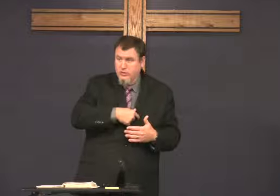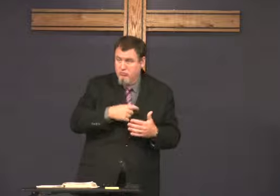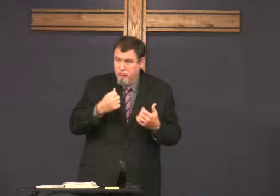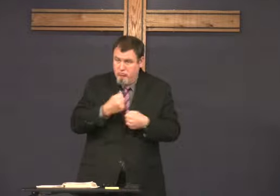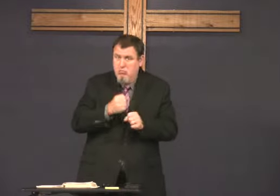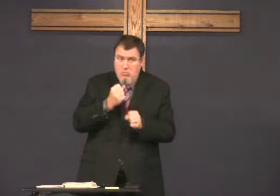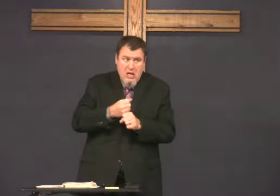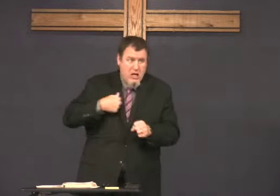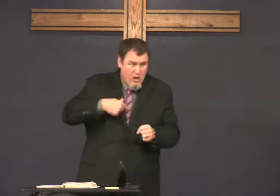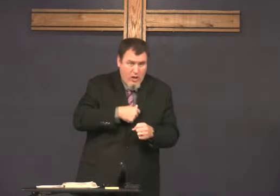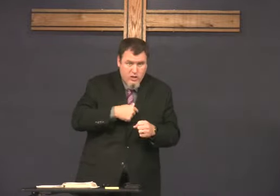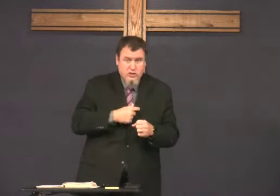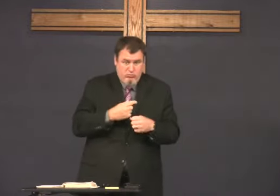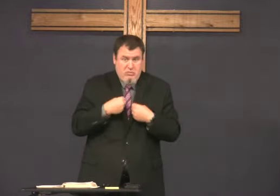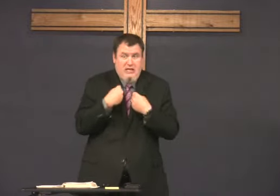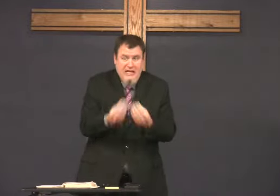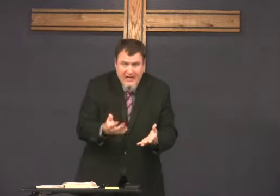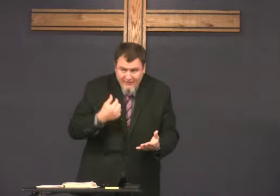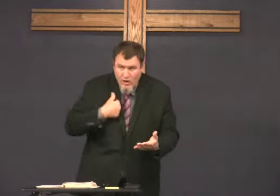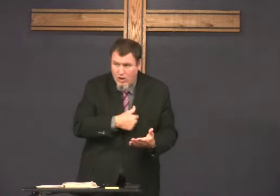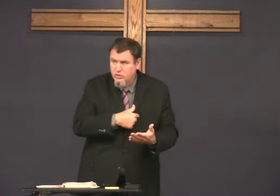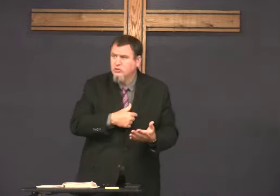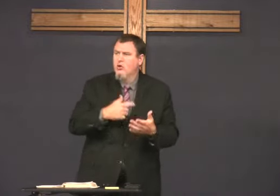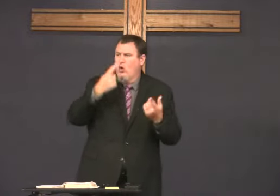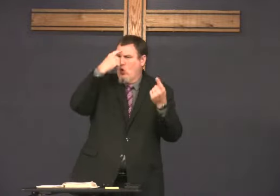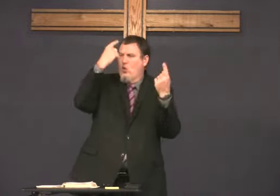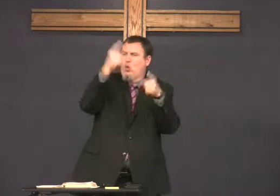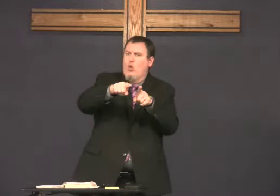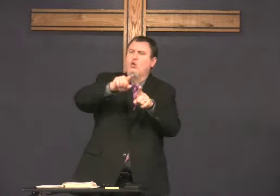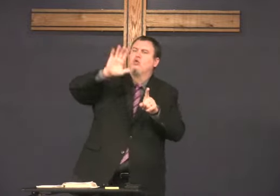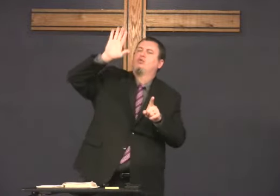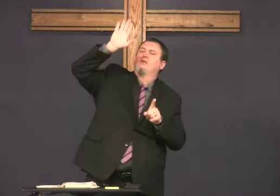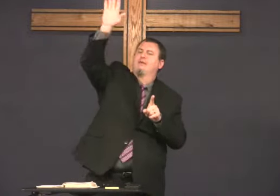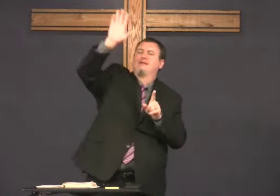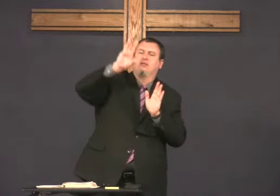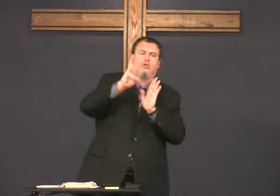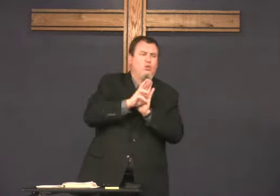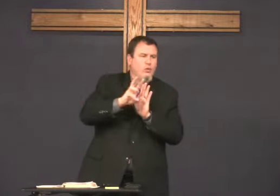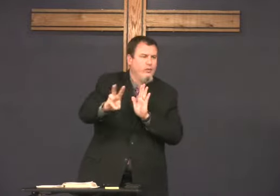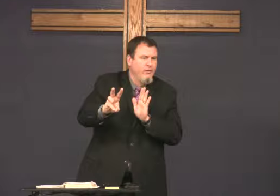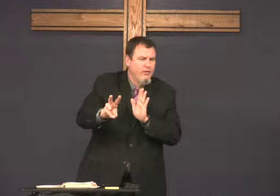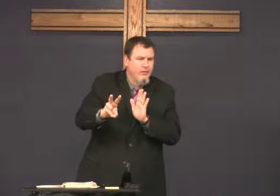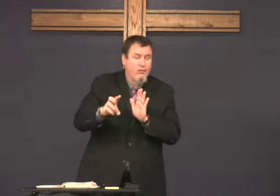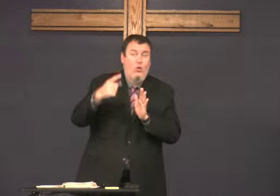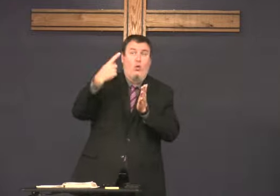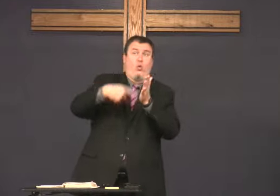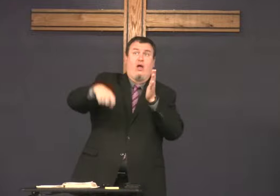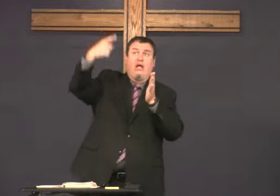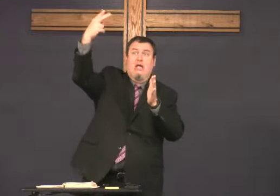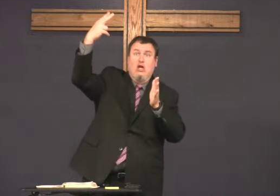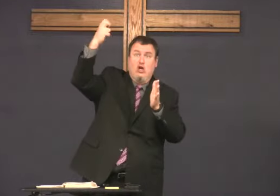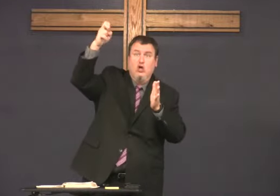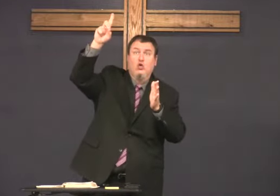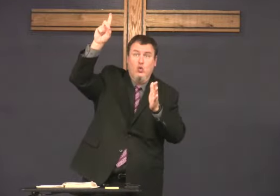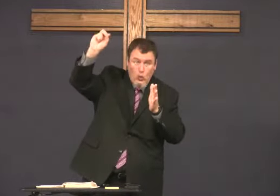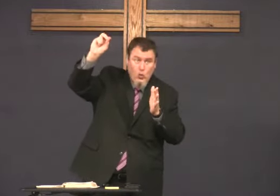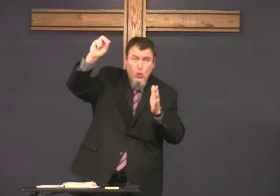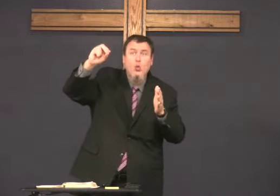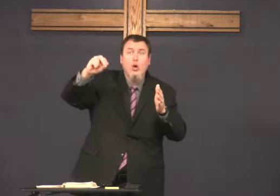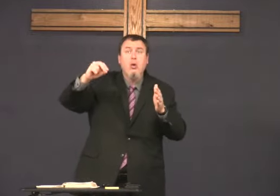And when we were born, he made us and he gave us an agreement with his and a witness to him.